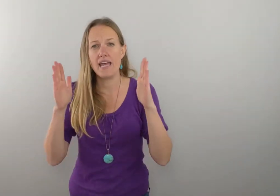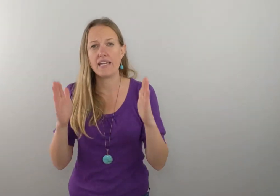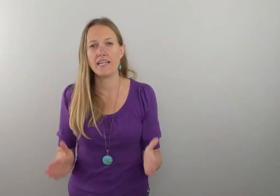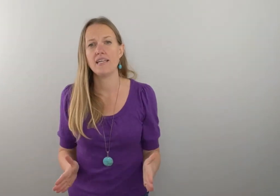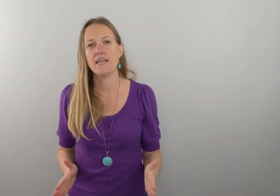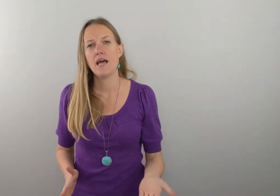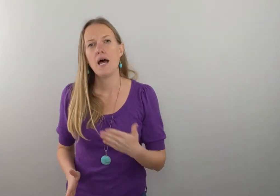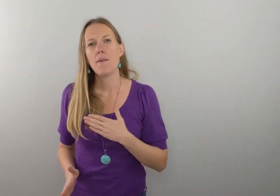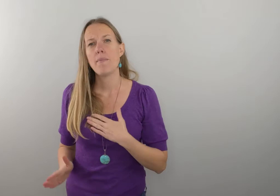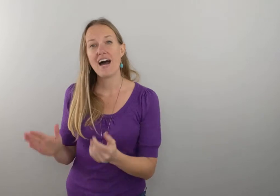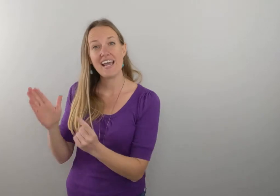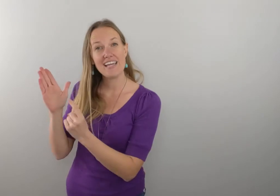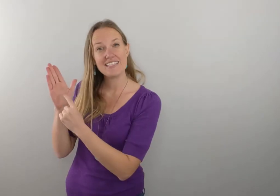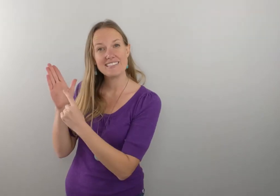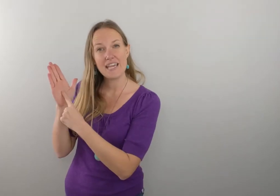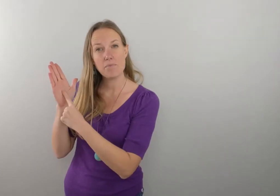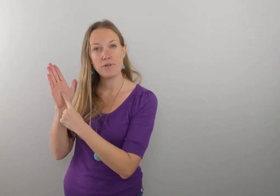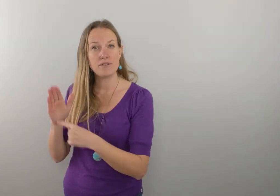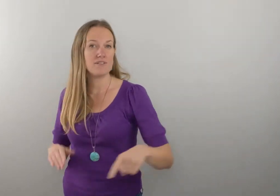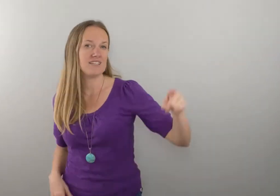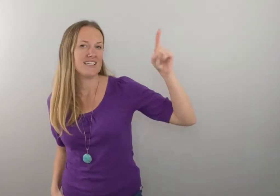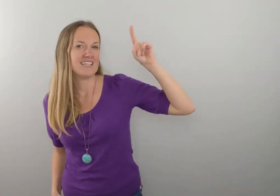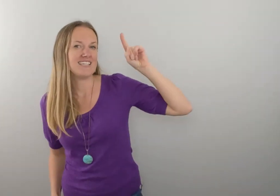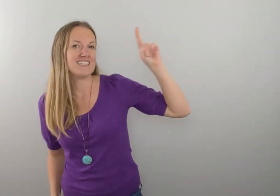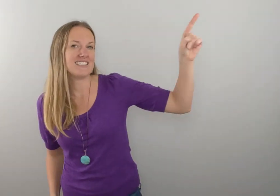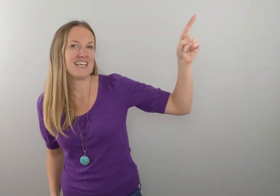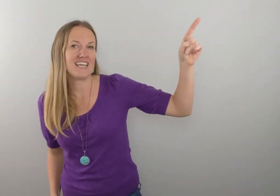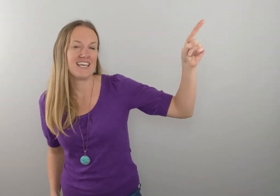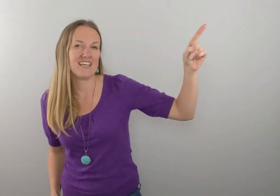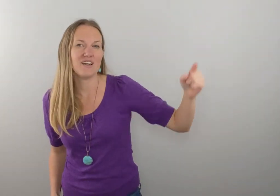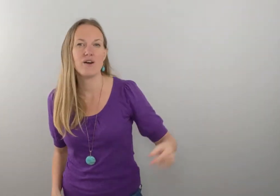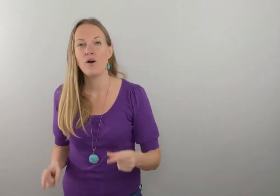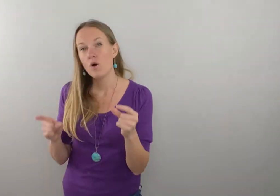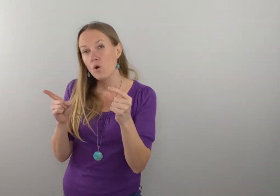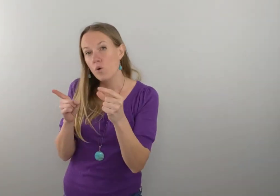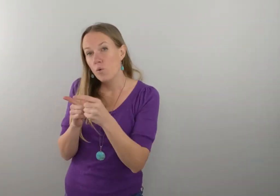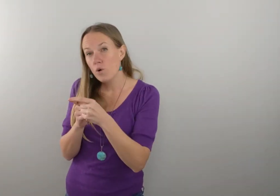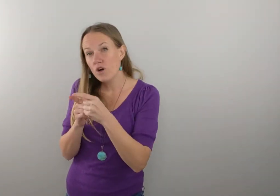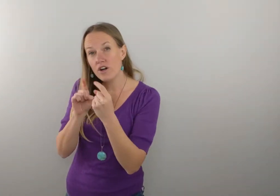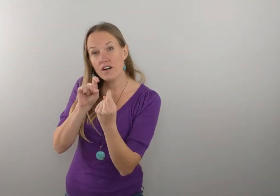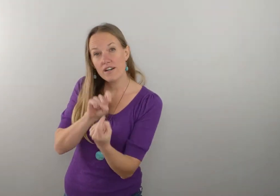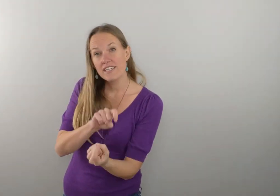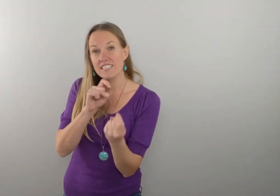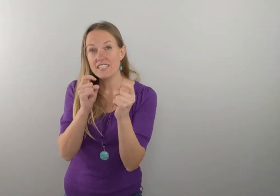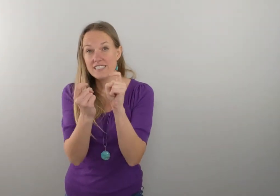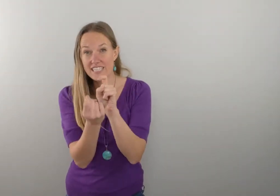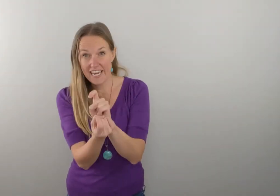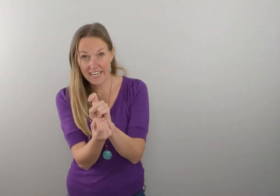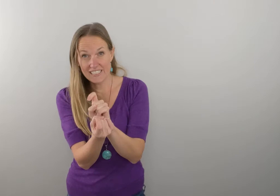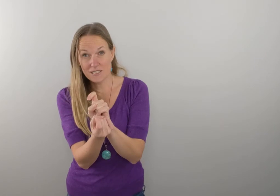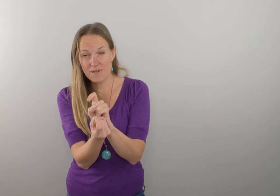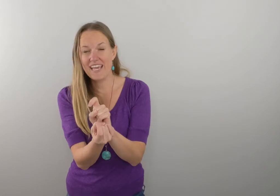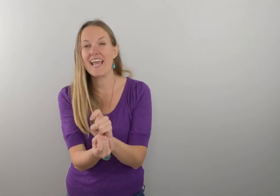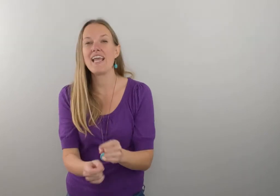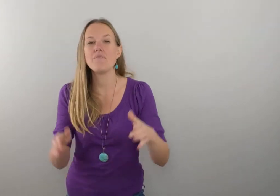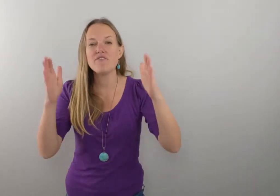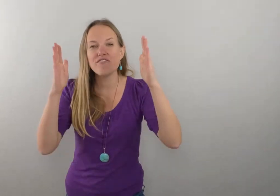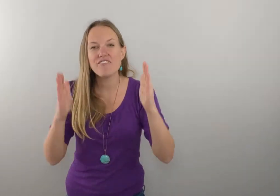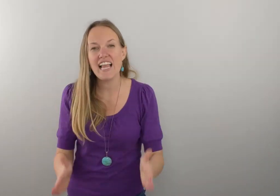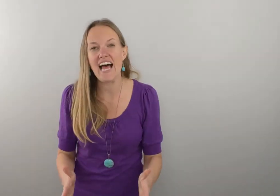men. My example is he. Word changed, became